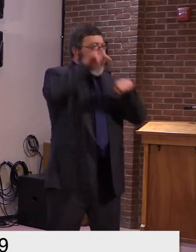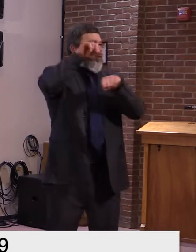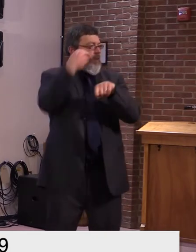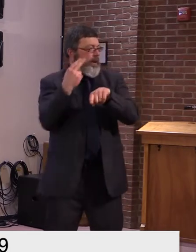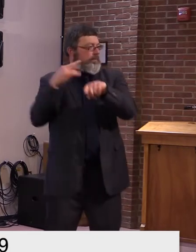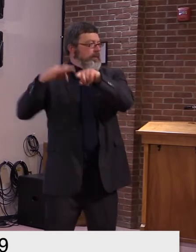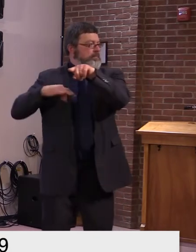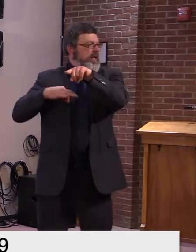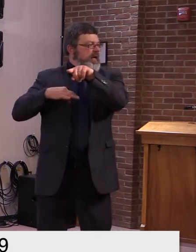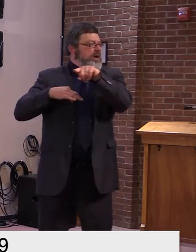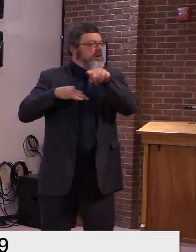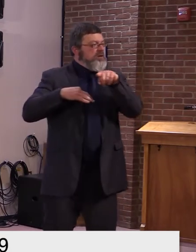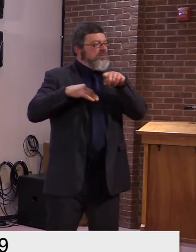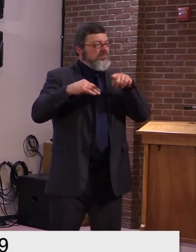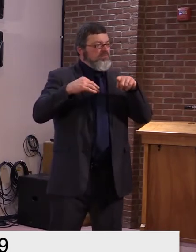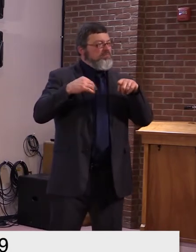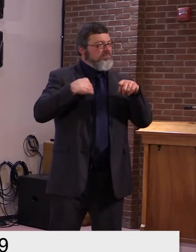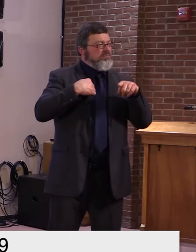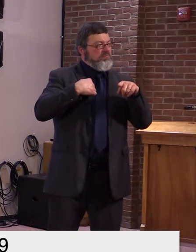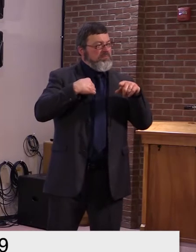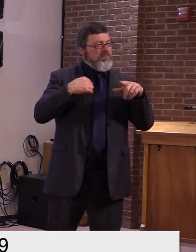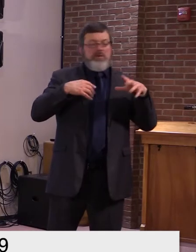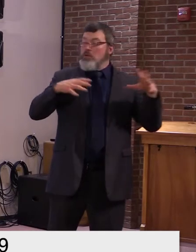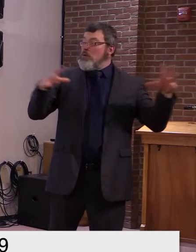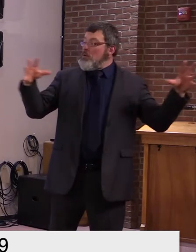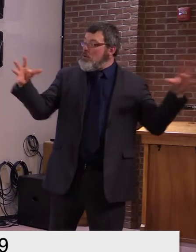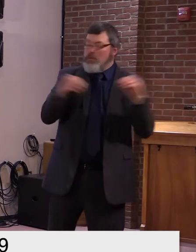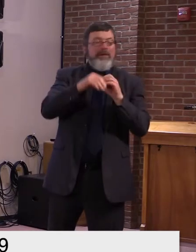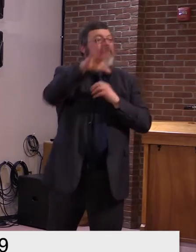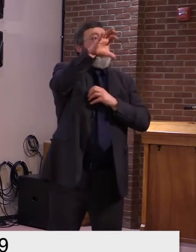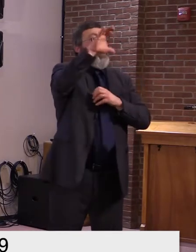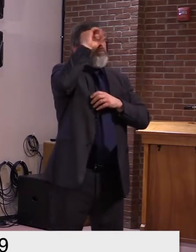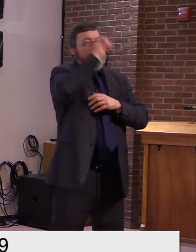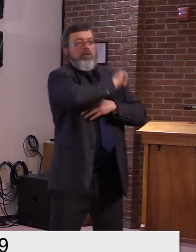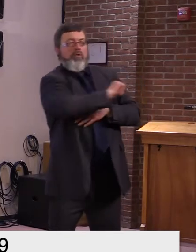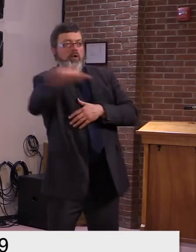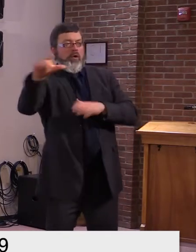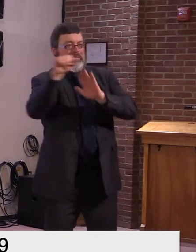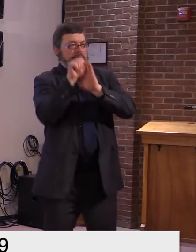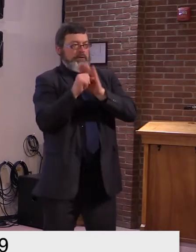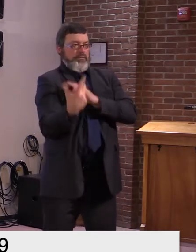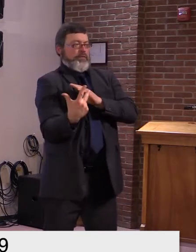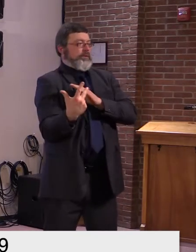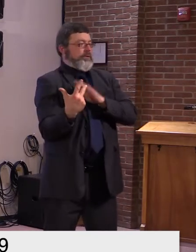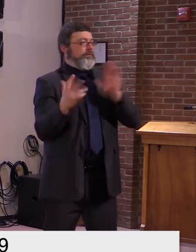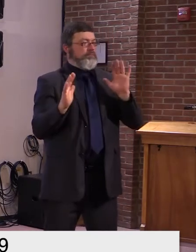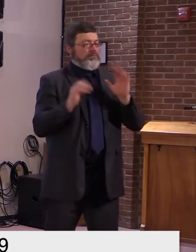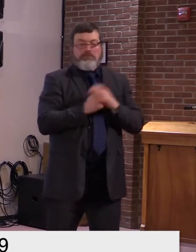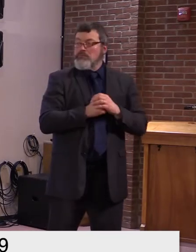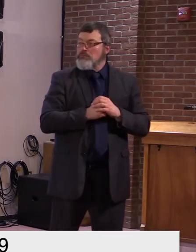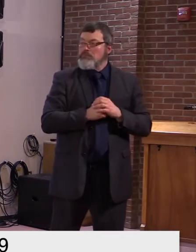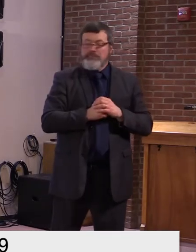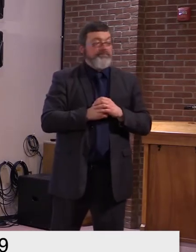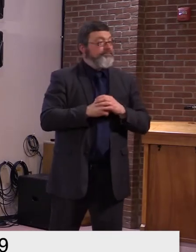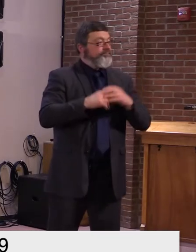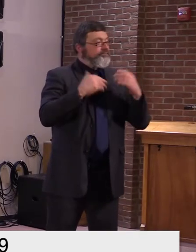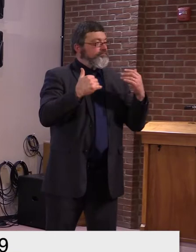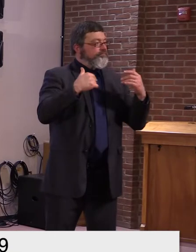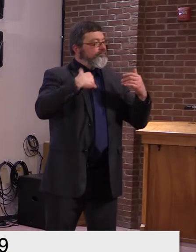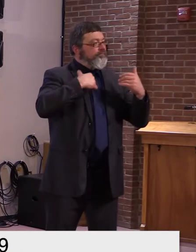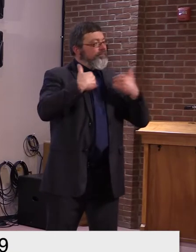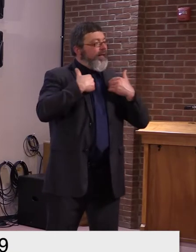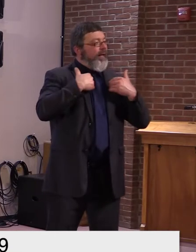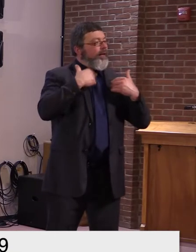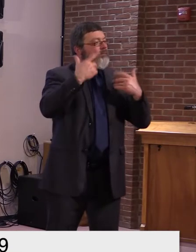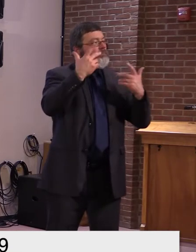I'd like to highlight another optimistic tone about our upcoming or current flu season. Among the challenges